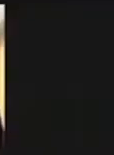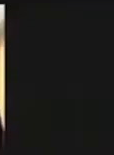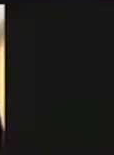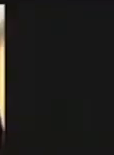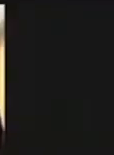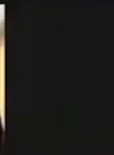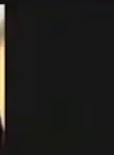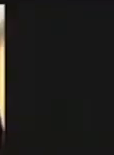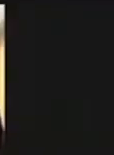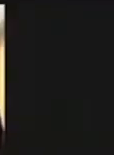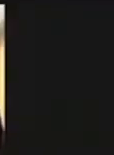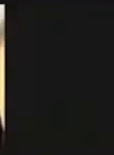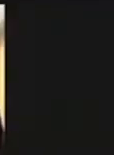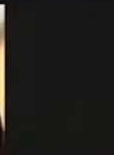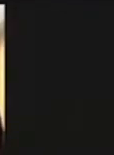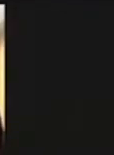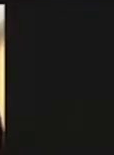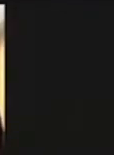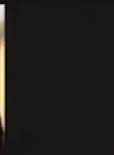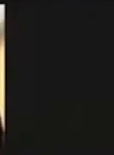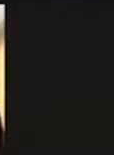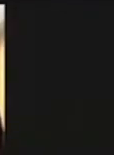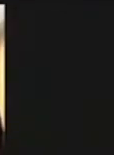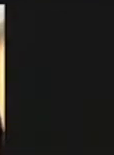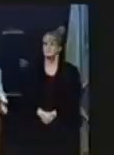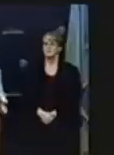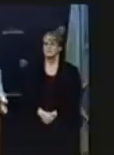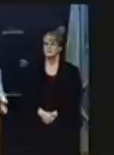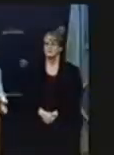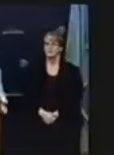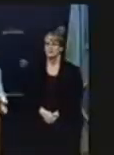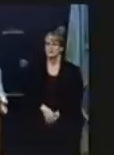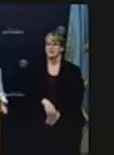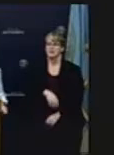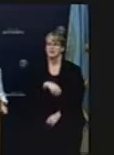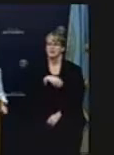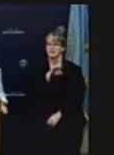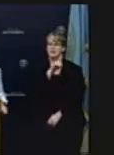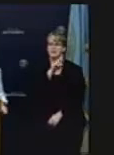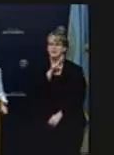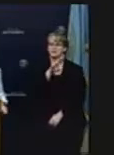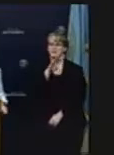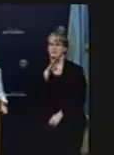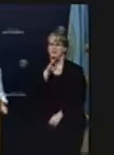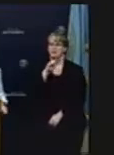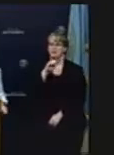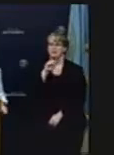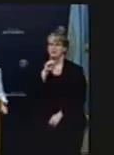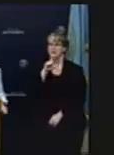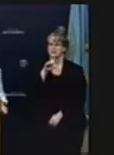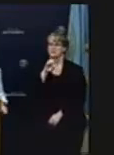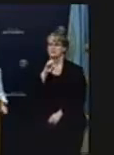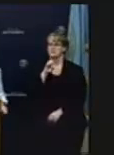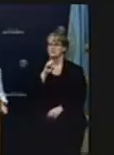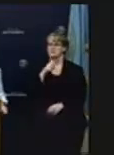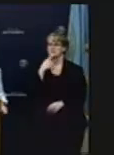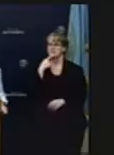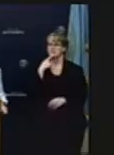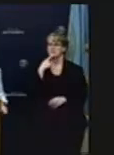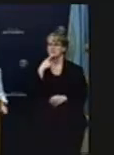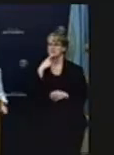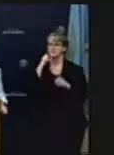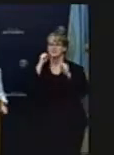Thank you, Governor. I would agree. It is amazing how big of a difference we've been able to make in